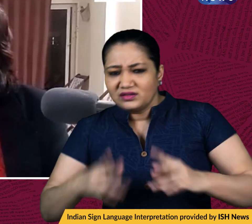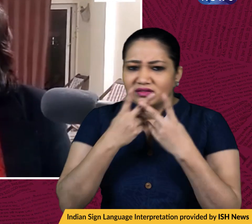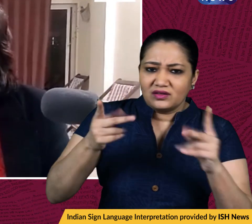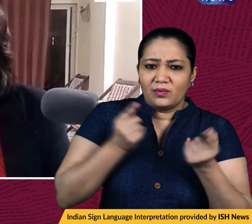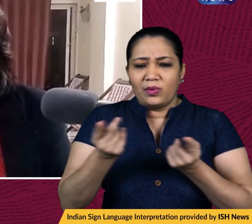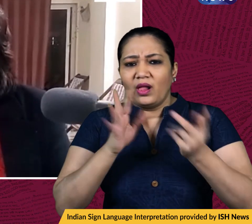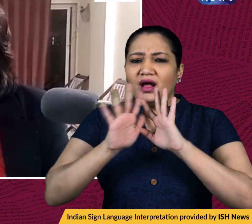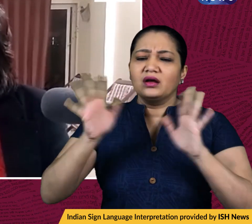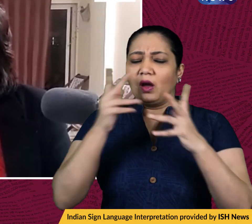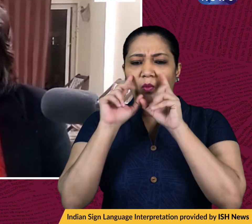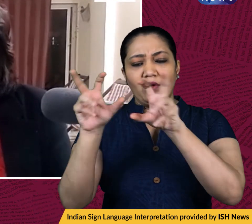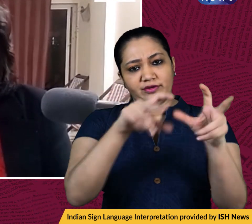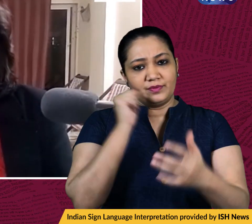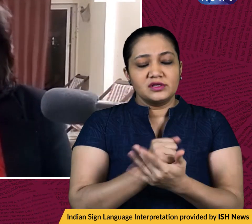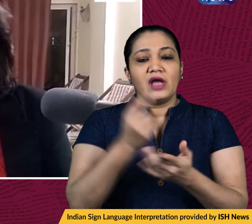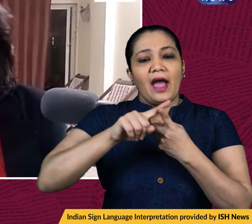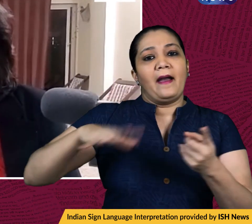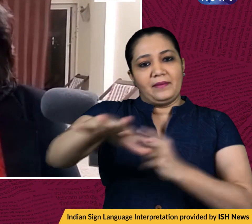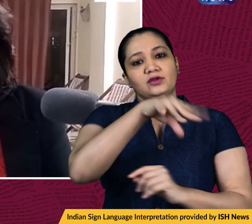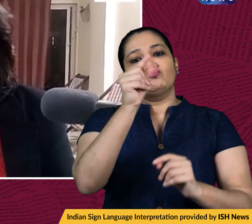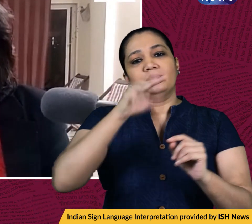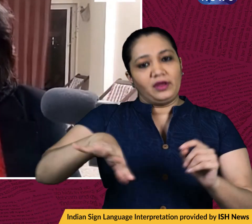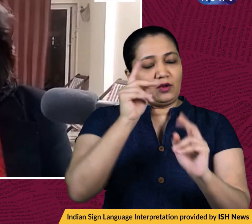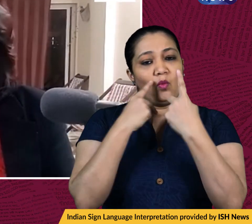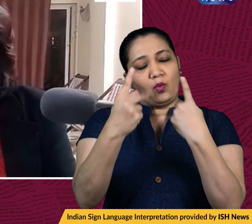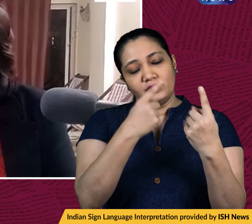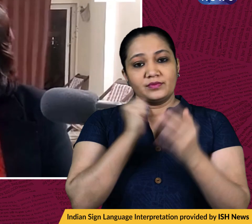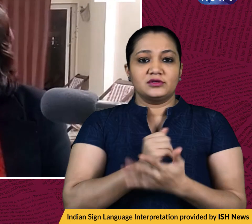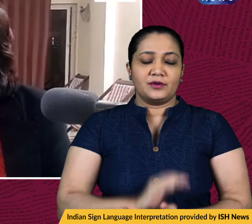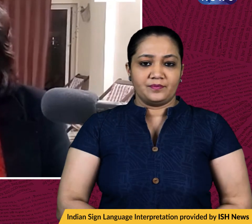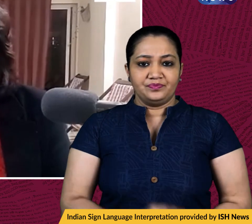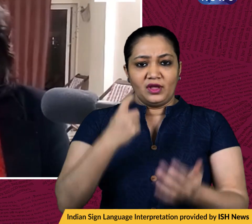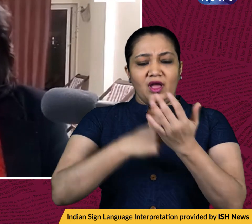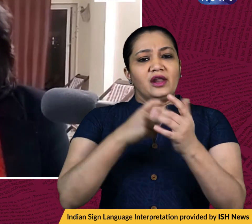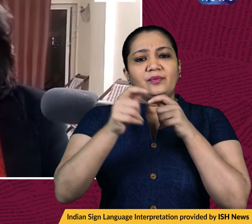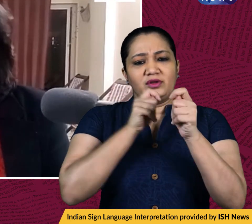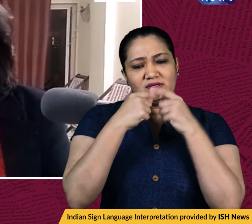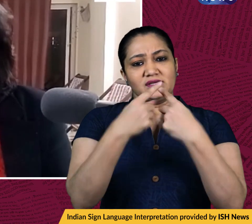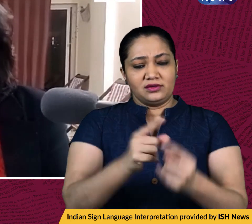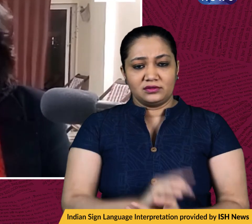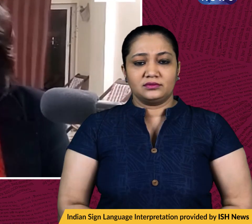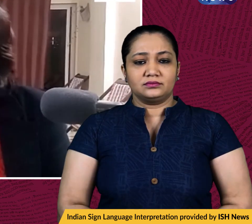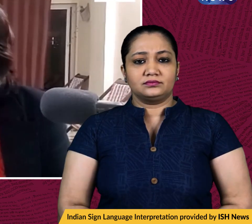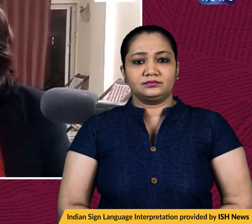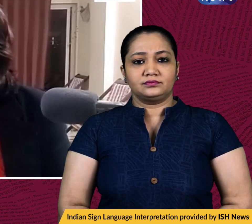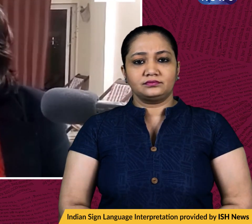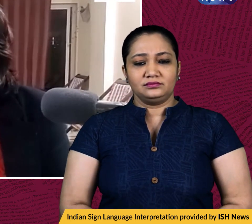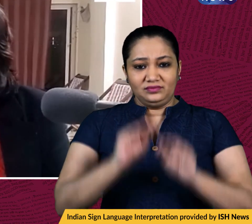outfits in the coastal region where confrontation is currently brewing. Now, he told reporters today, and I